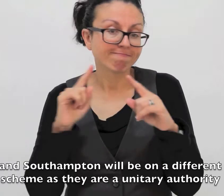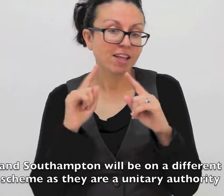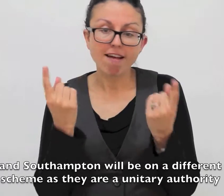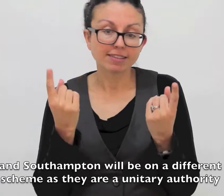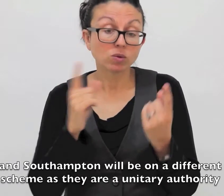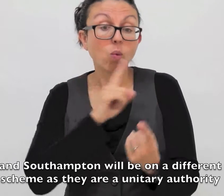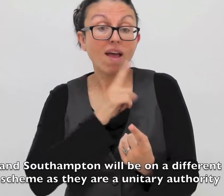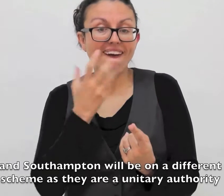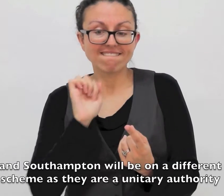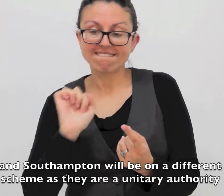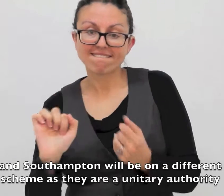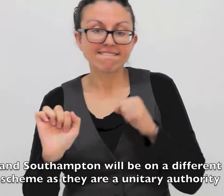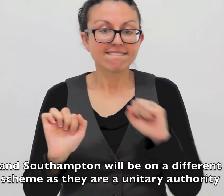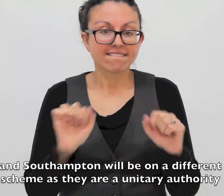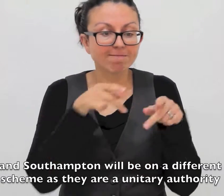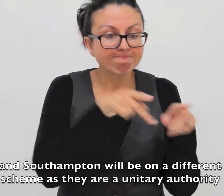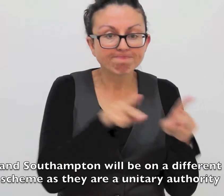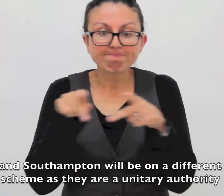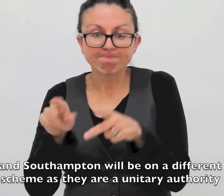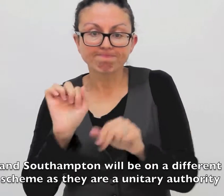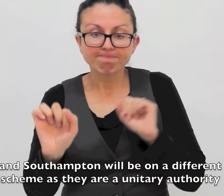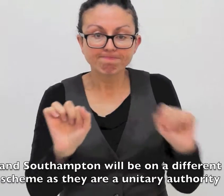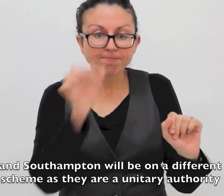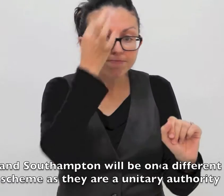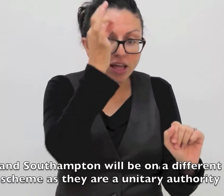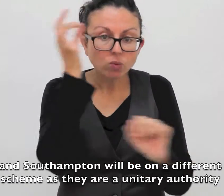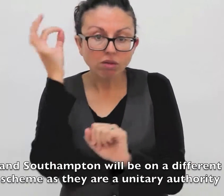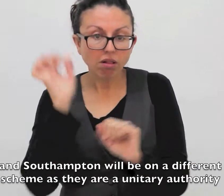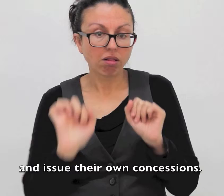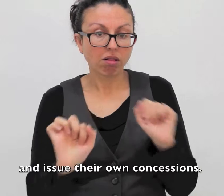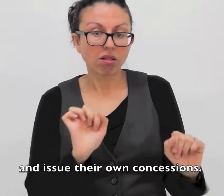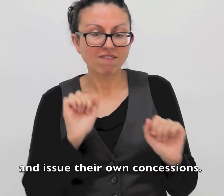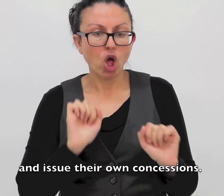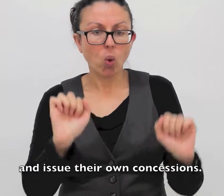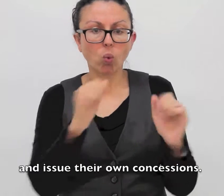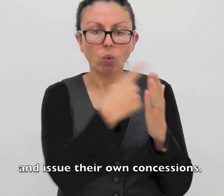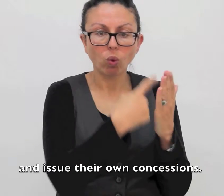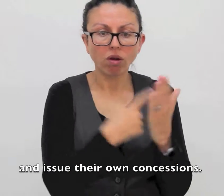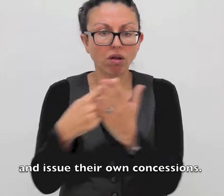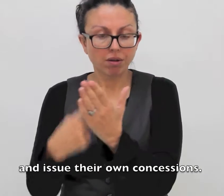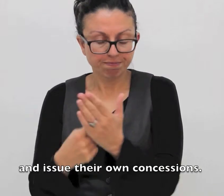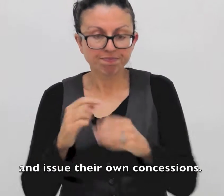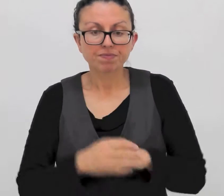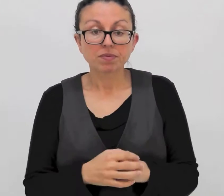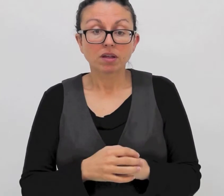and Southampton will be on a different scheme as they are their unitary authority and issue their own